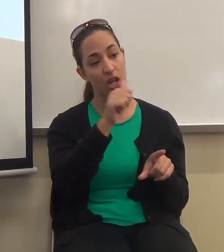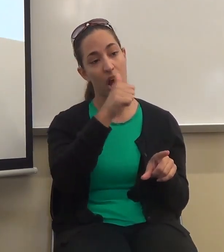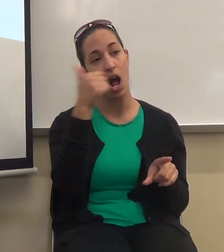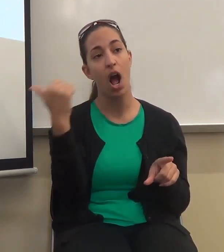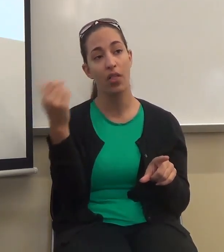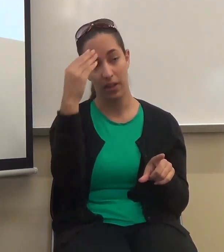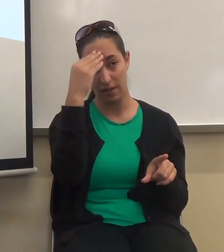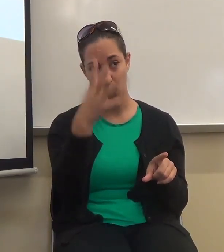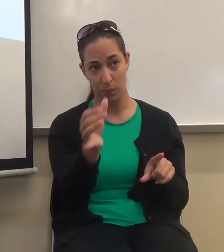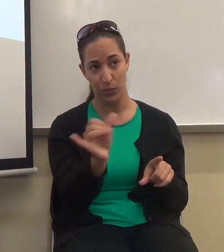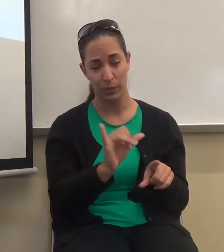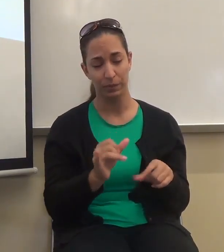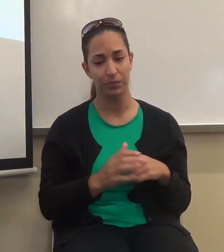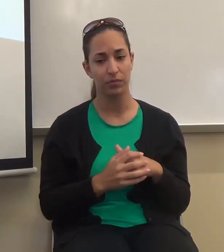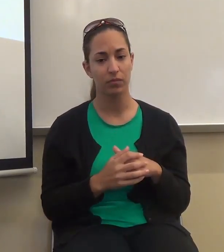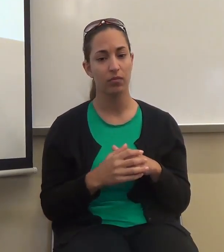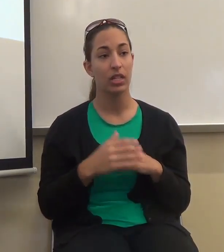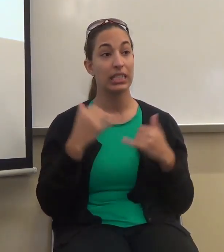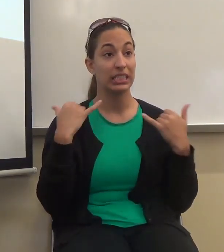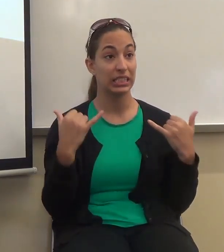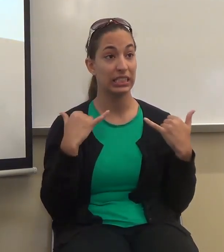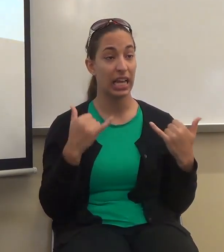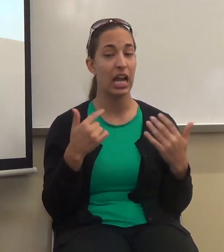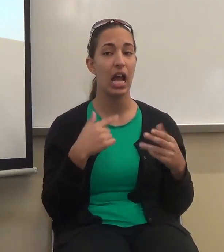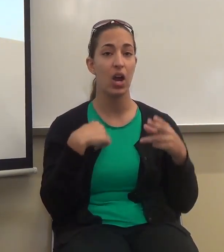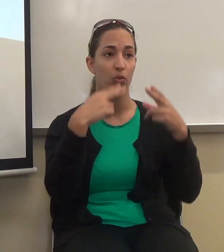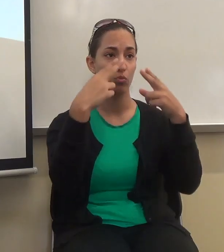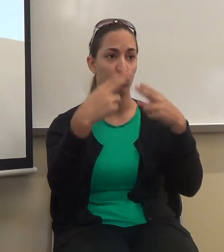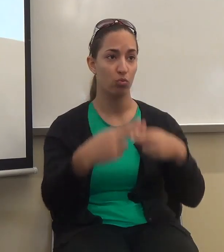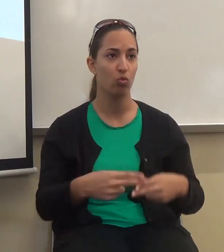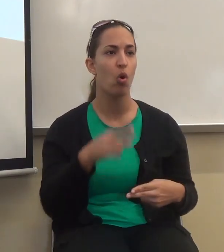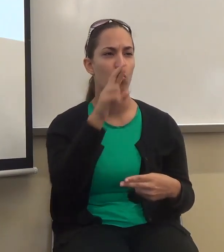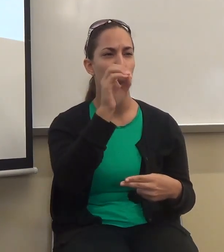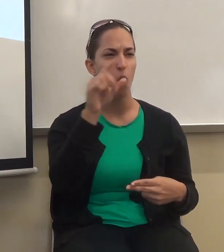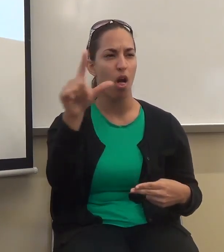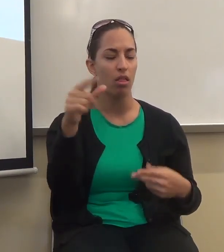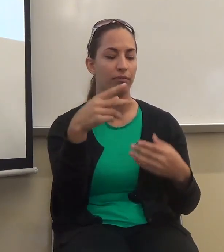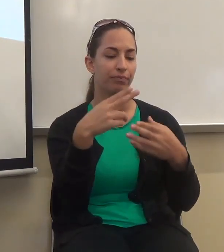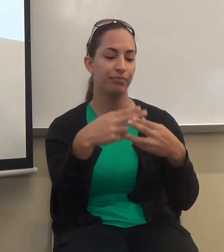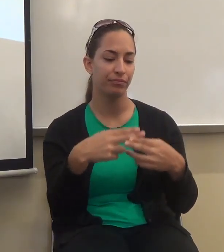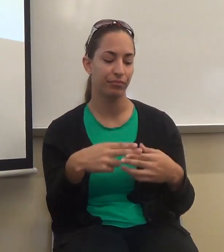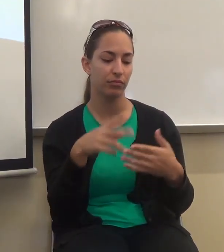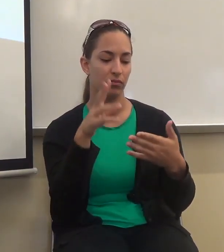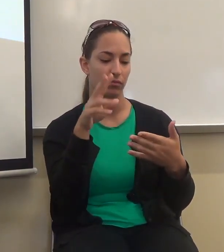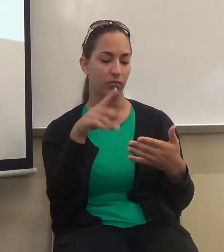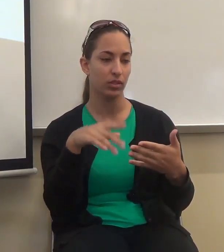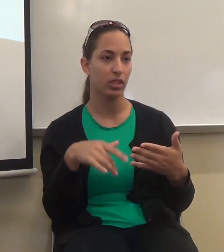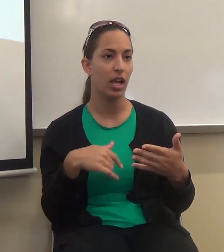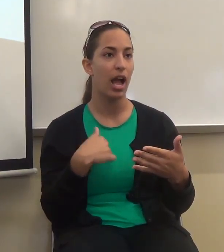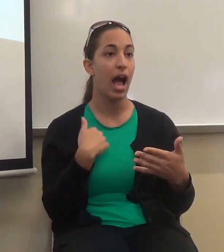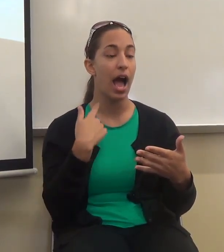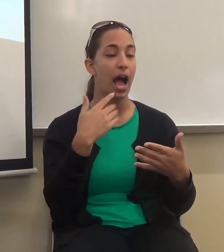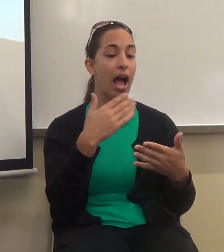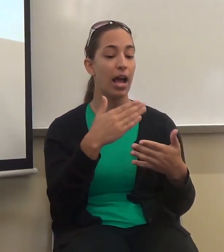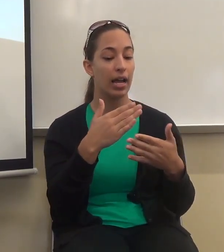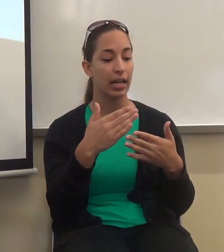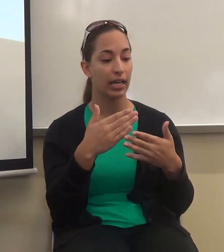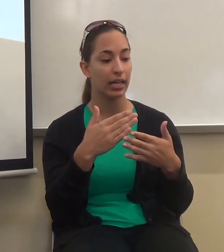When I took the roll today, I came to the end of a page on the